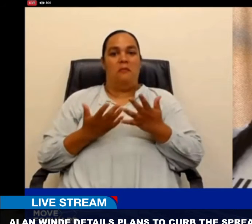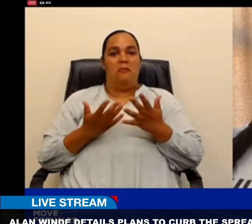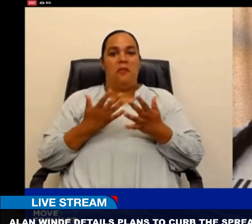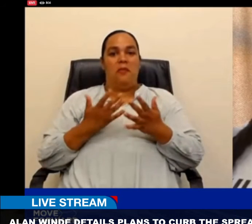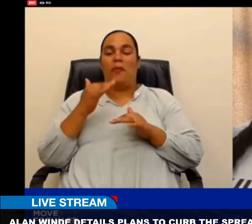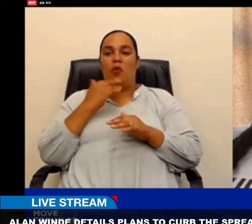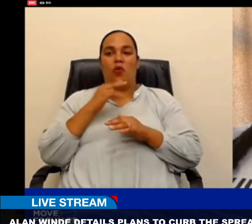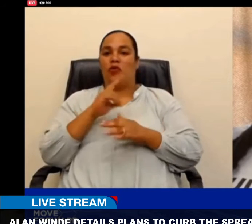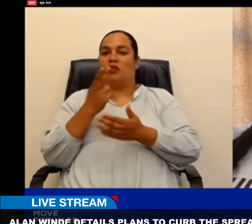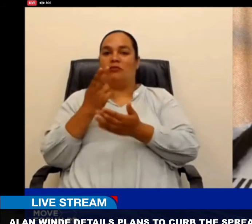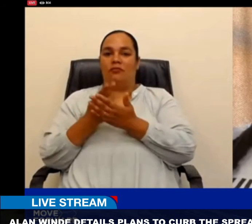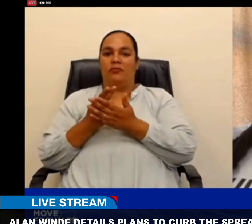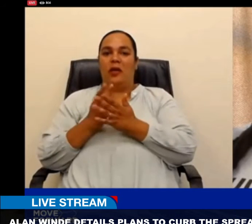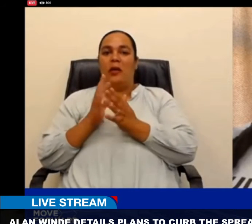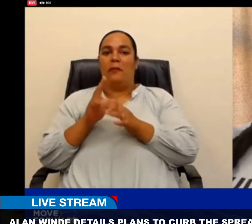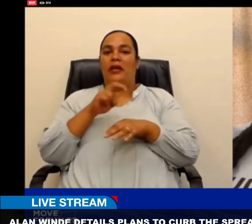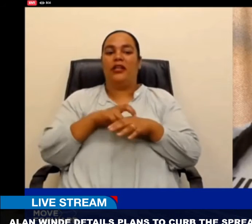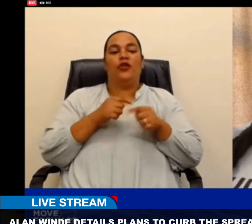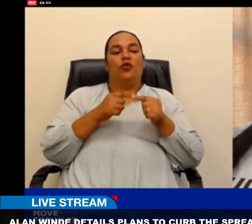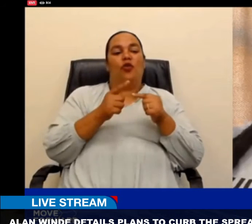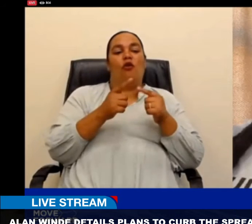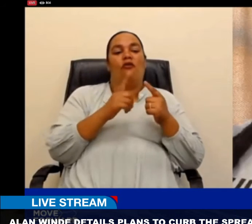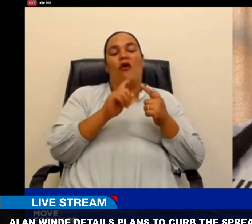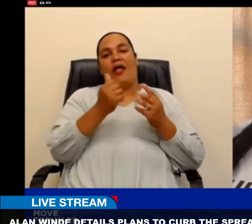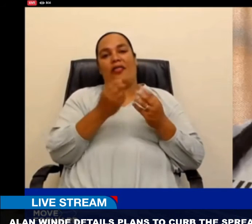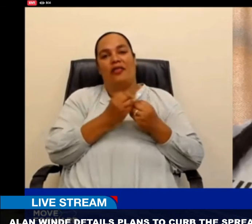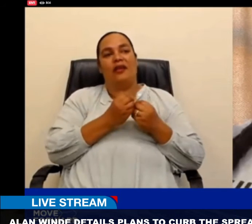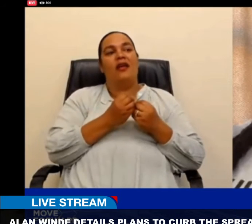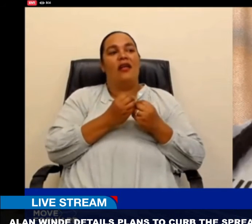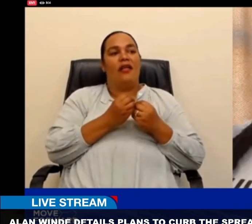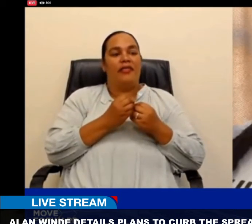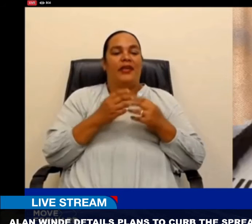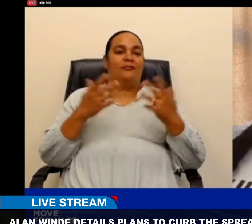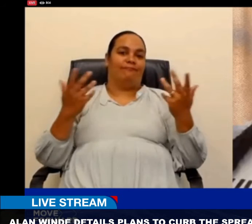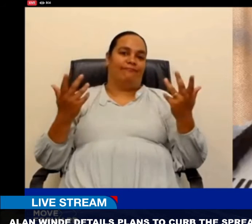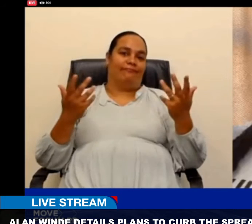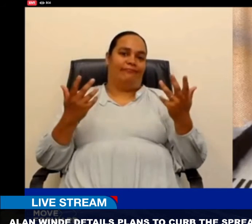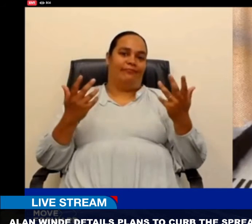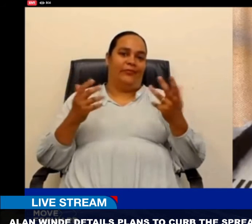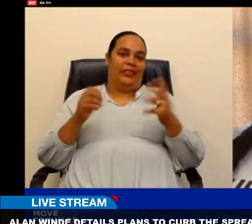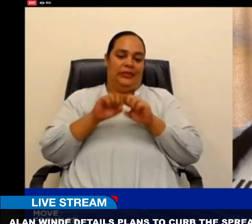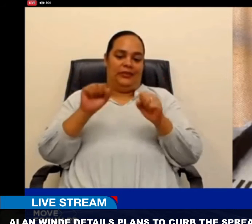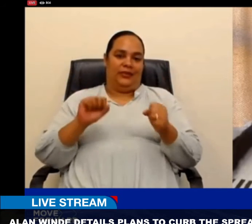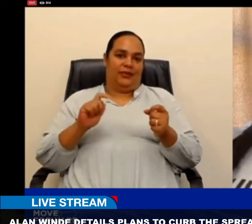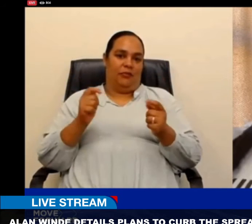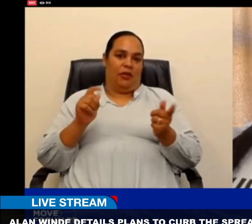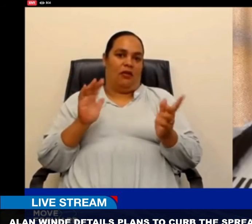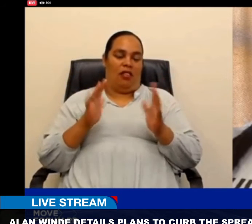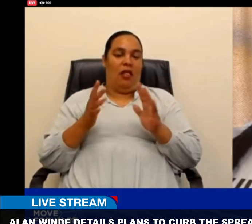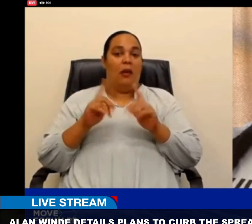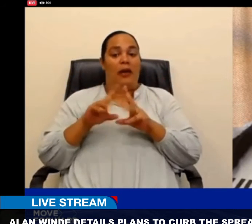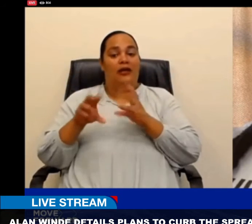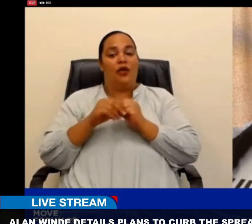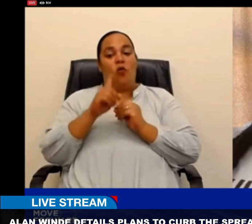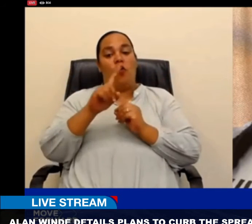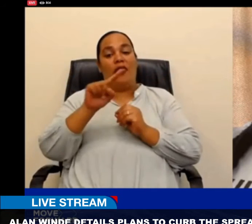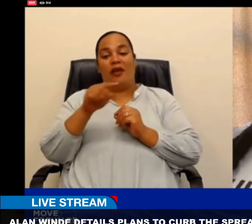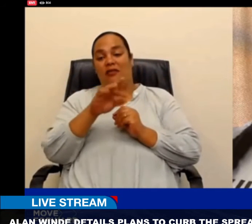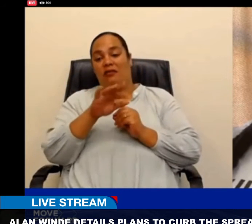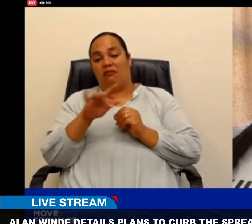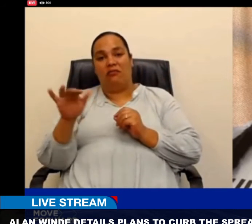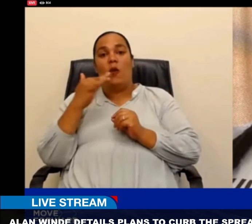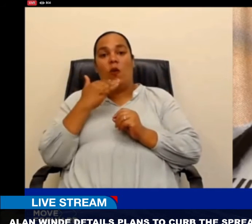admitted, don't need admission to the hospital, will end up clogging the system. In addition to the 1,000 plus of those that